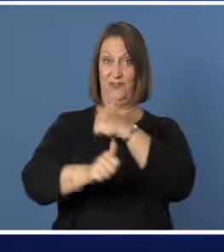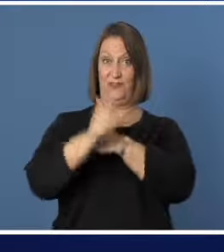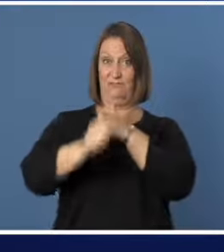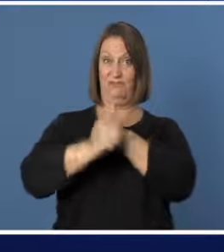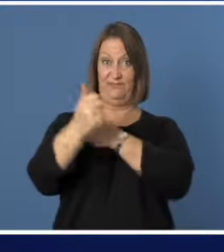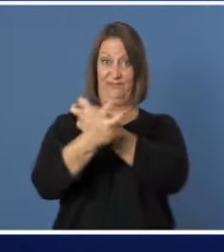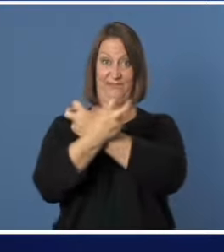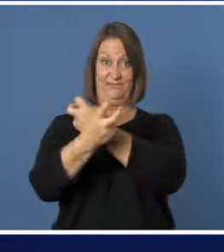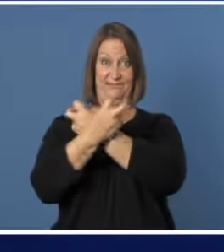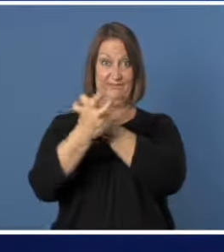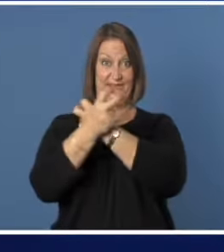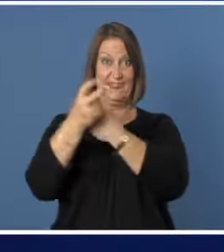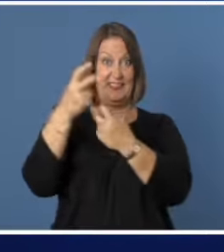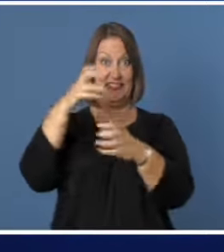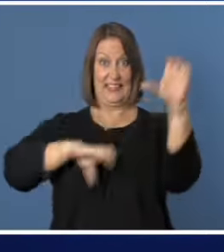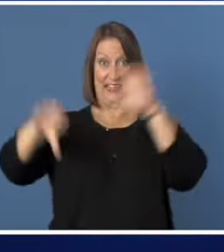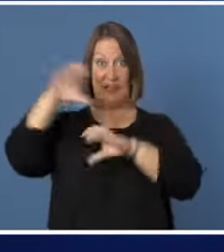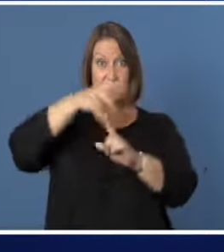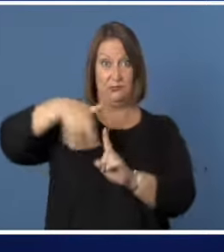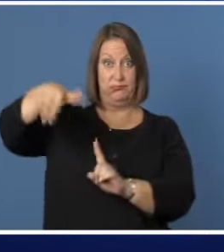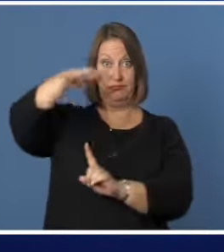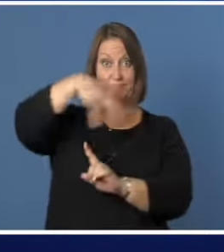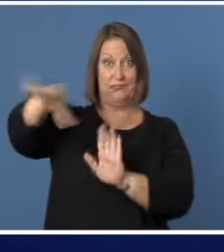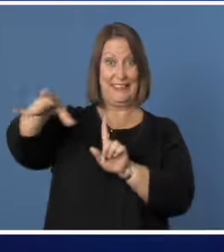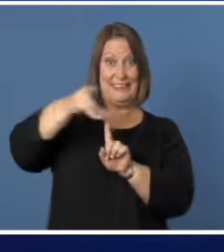After a chemical attack.